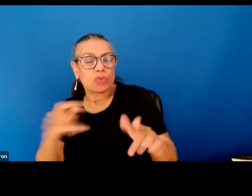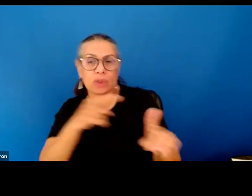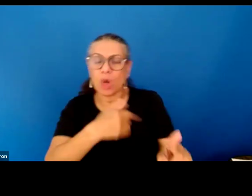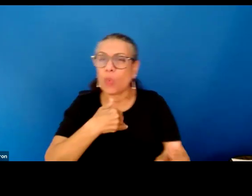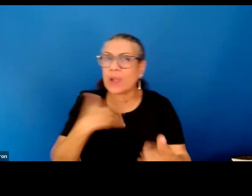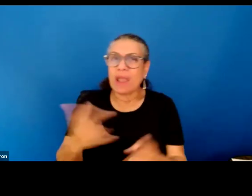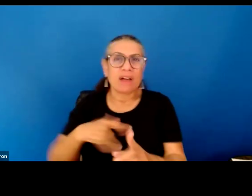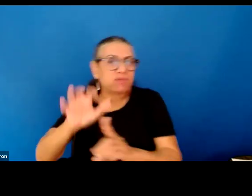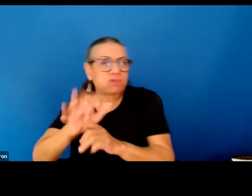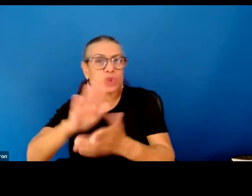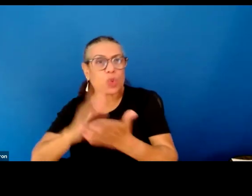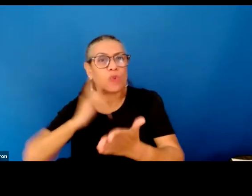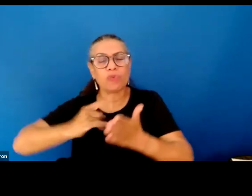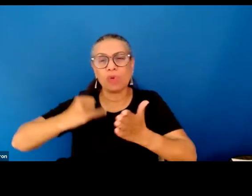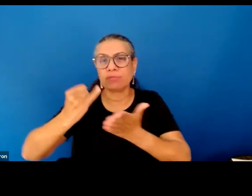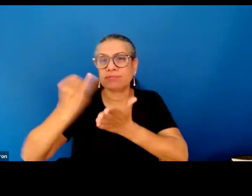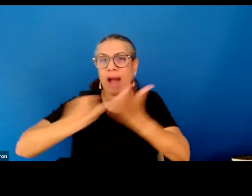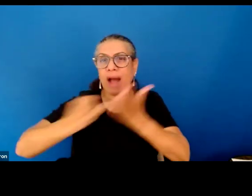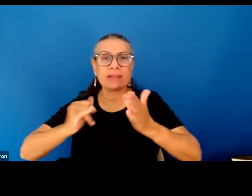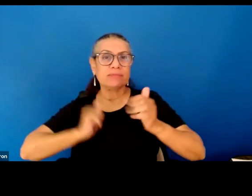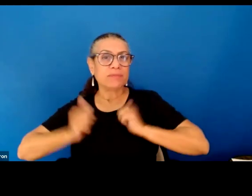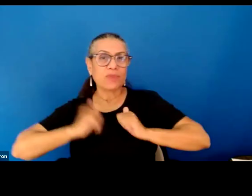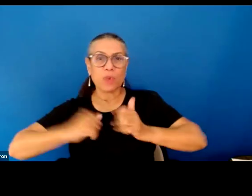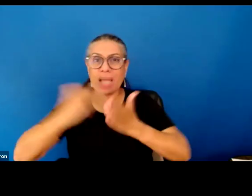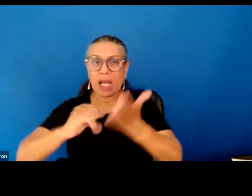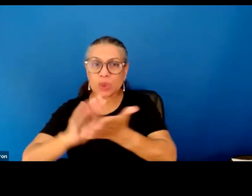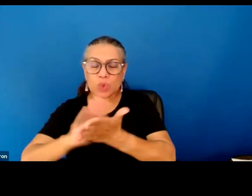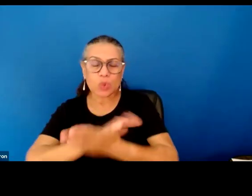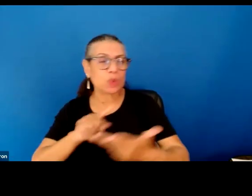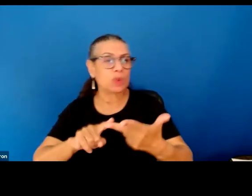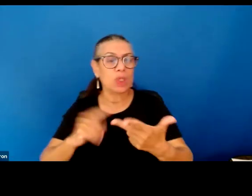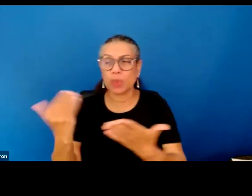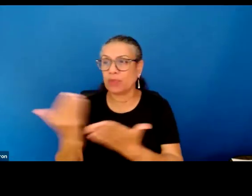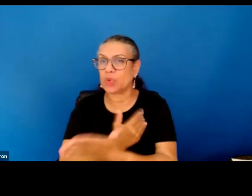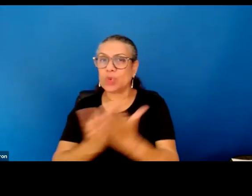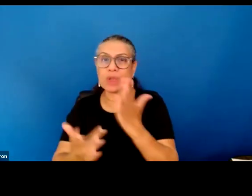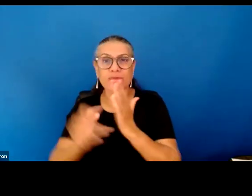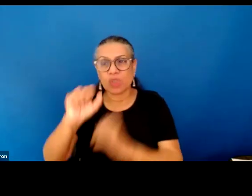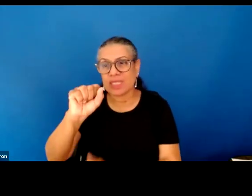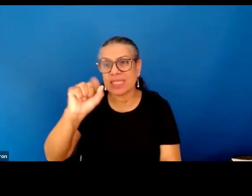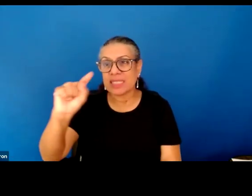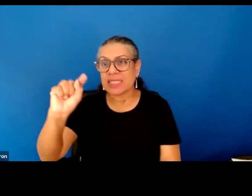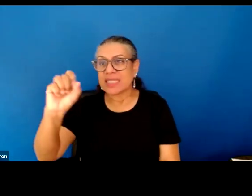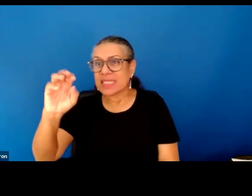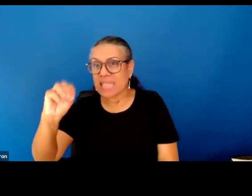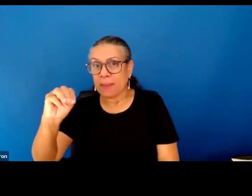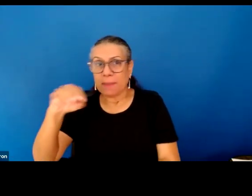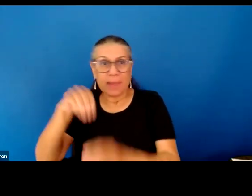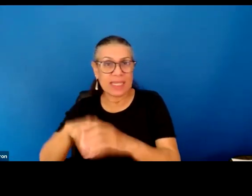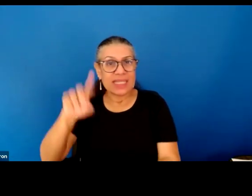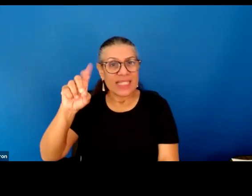students. We have a first custom-built school building in New England for STEM education in the